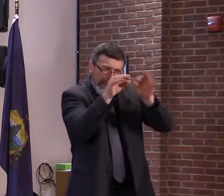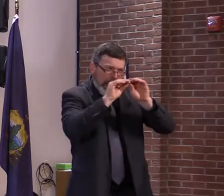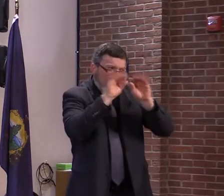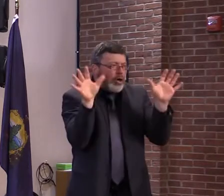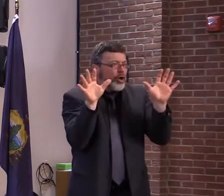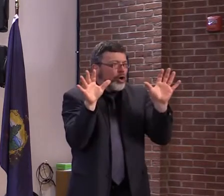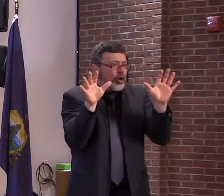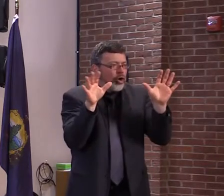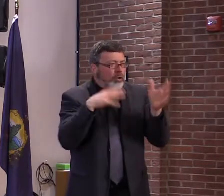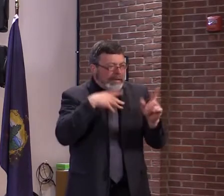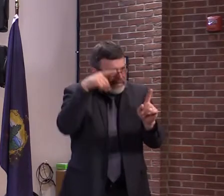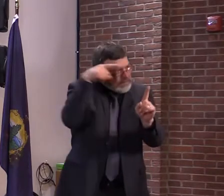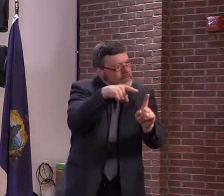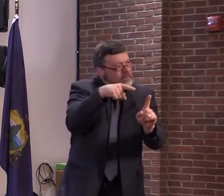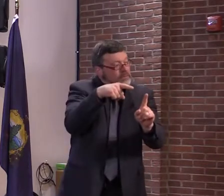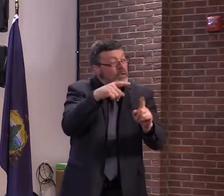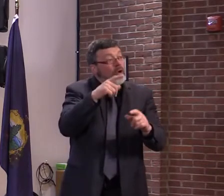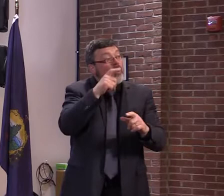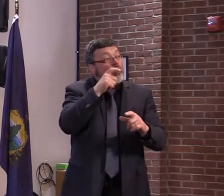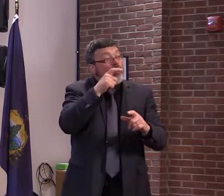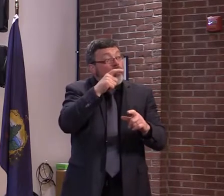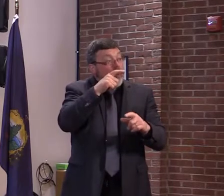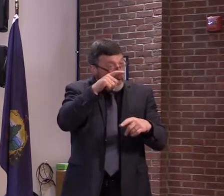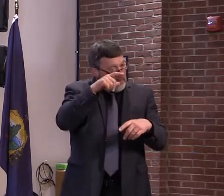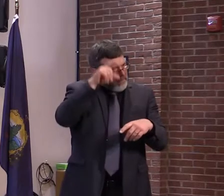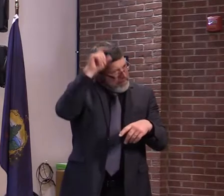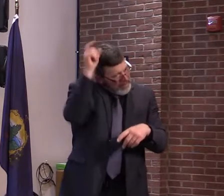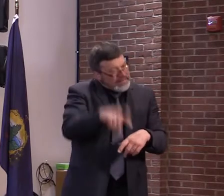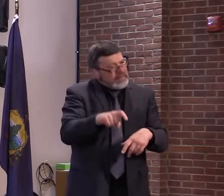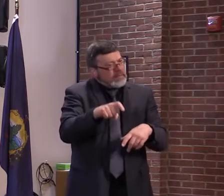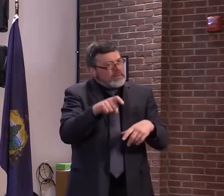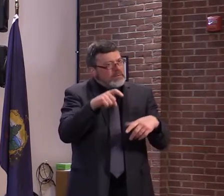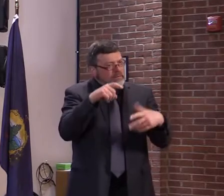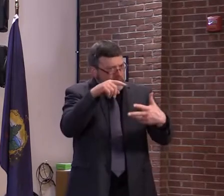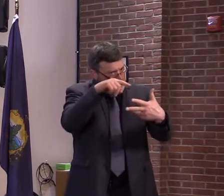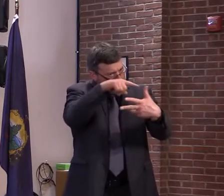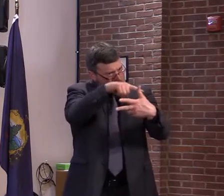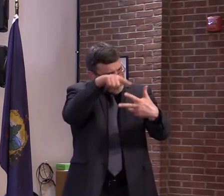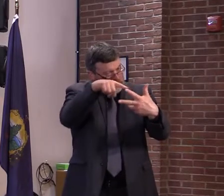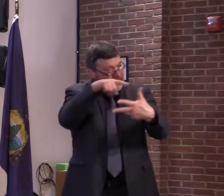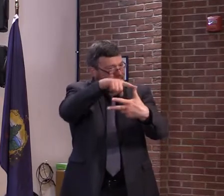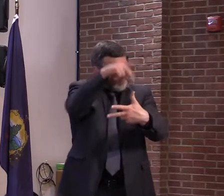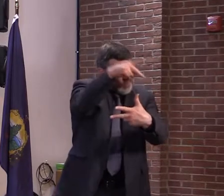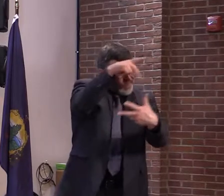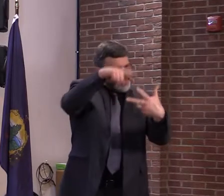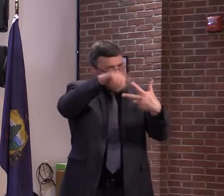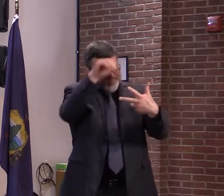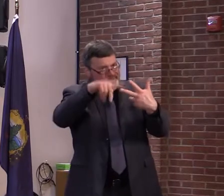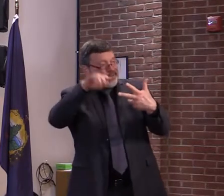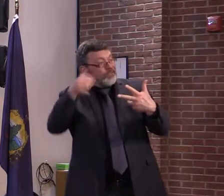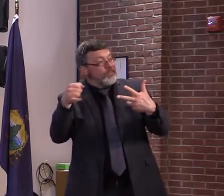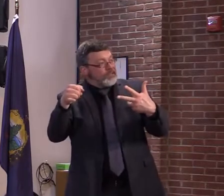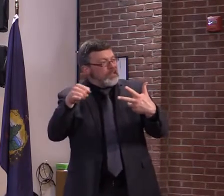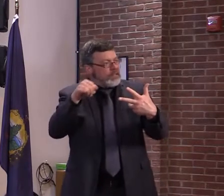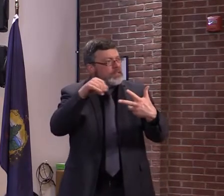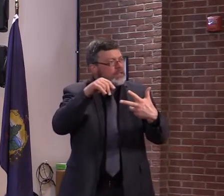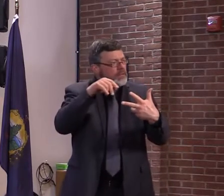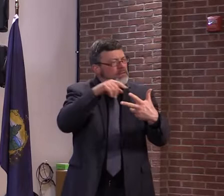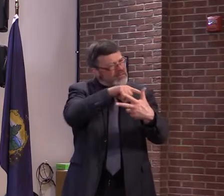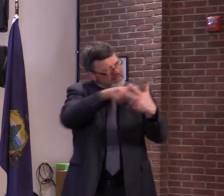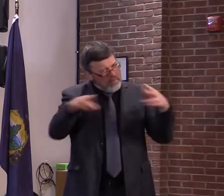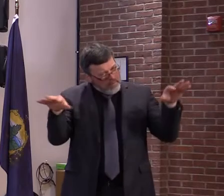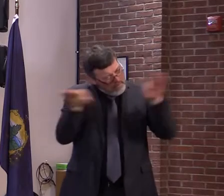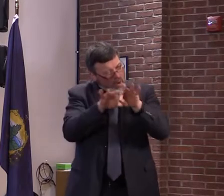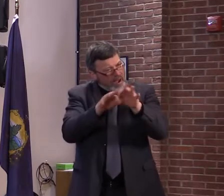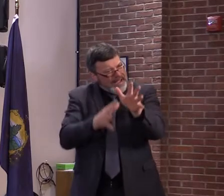first booster, the so-called third shot, that is actually the most important. There's good evidence that